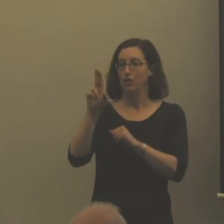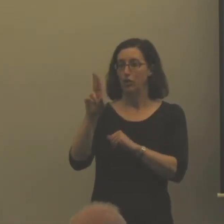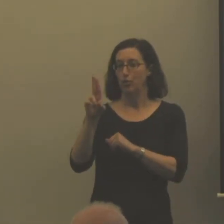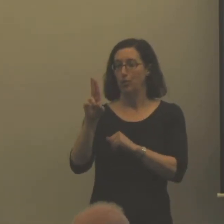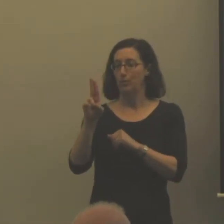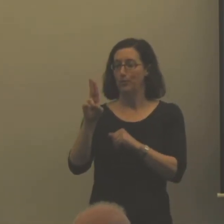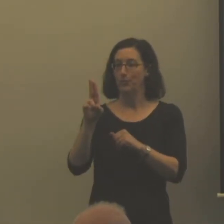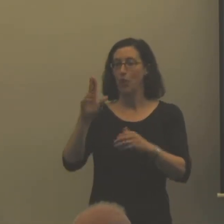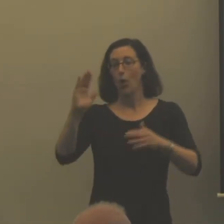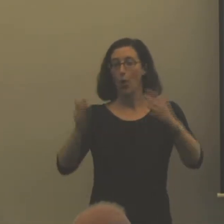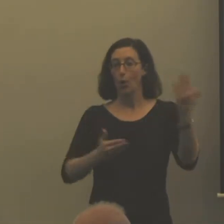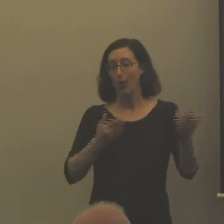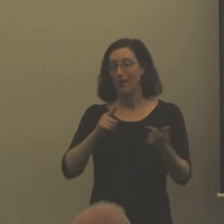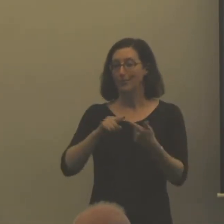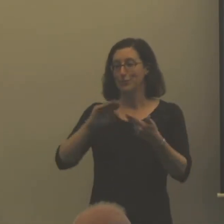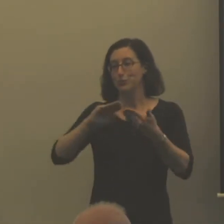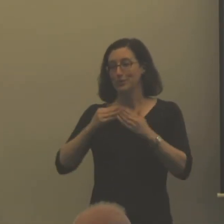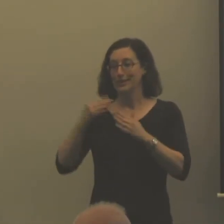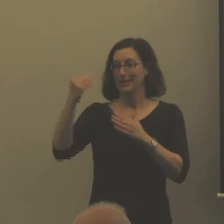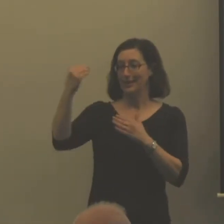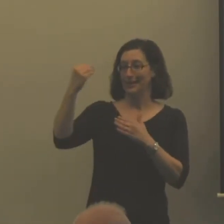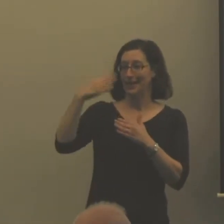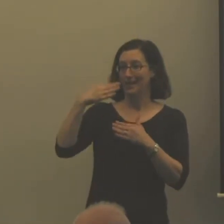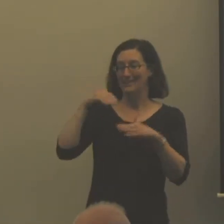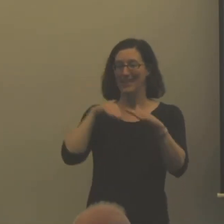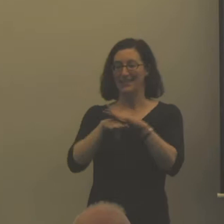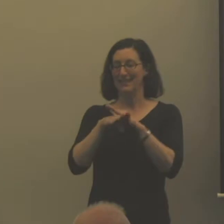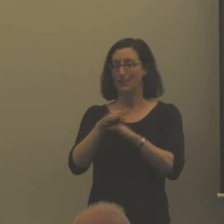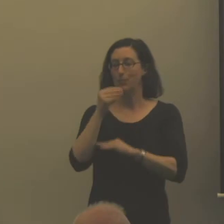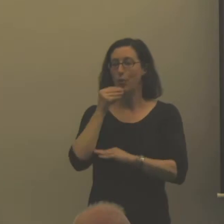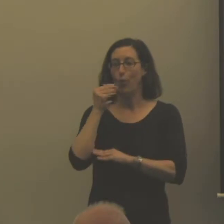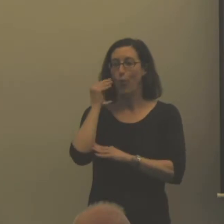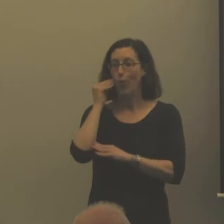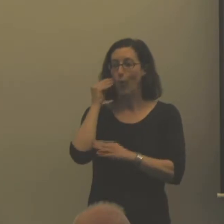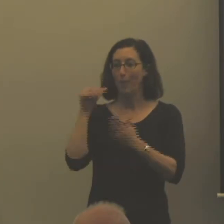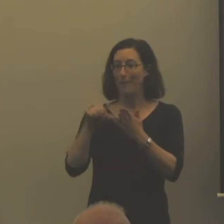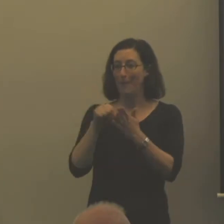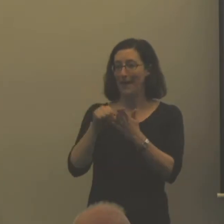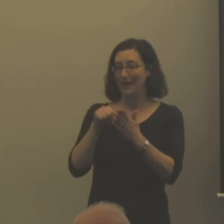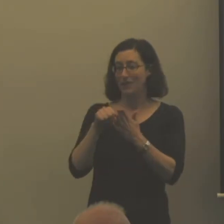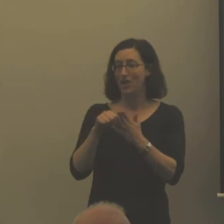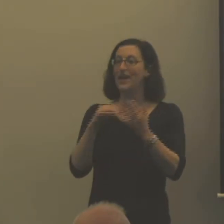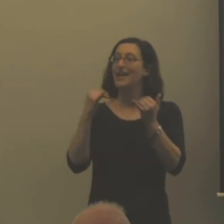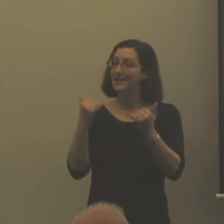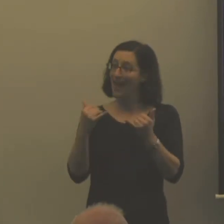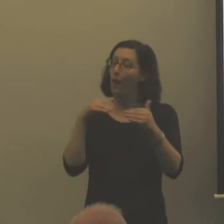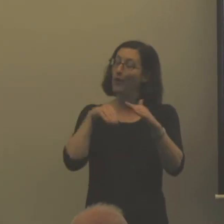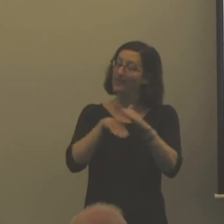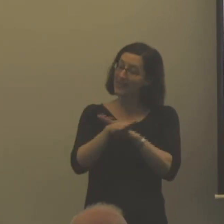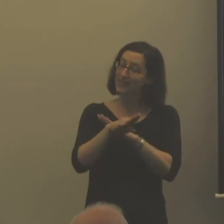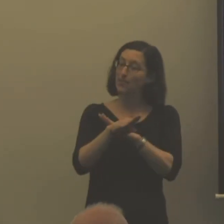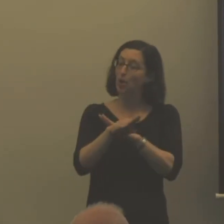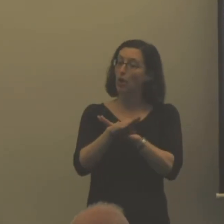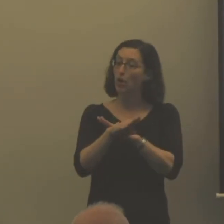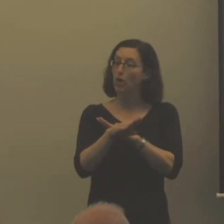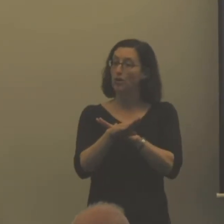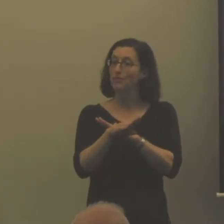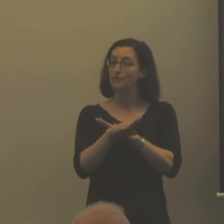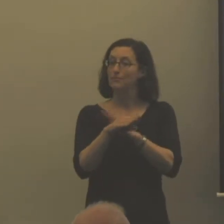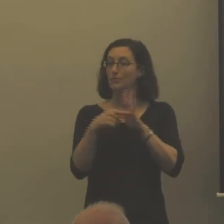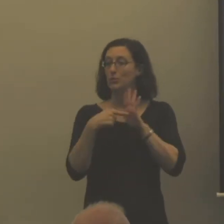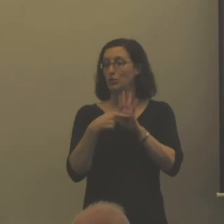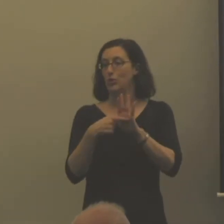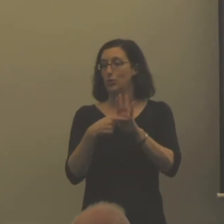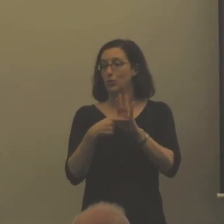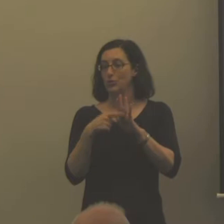City Lights. Left bracket accessible home page, right bracket. So this is the accessible version of the home page, and I'm just going to start navigating